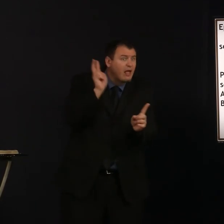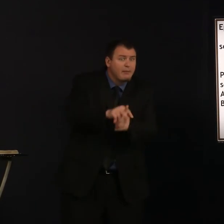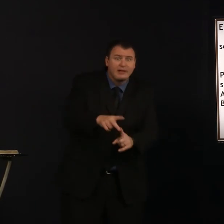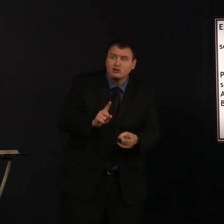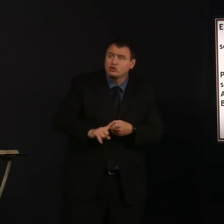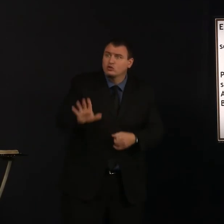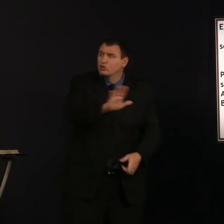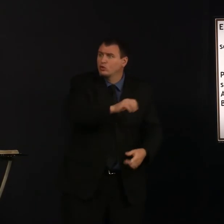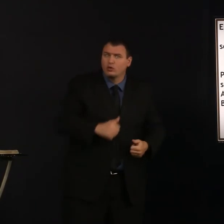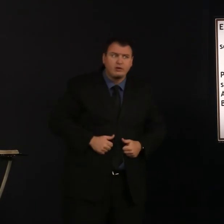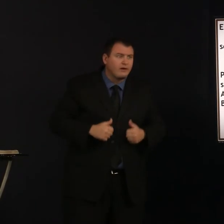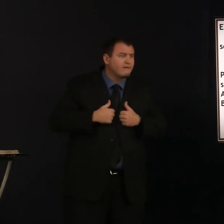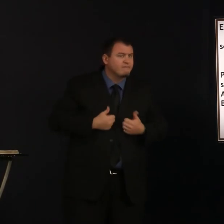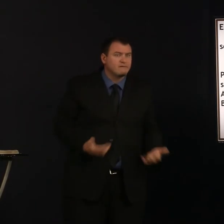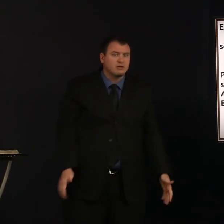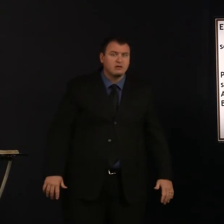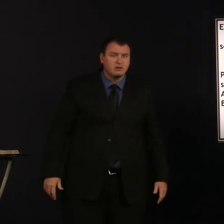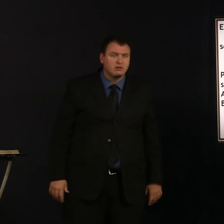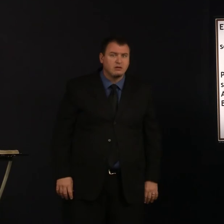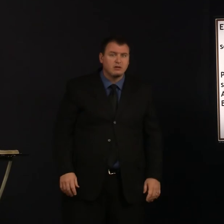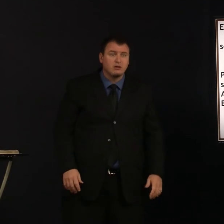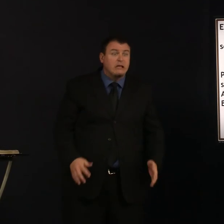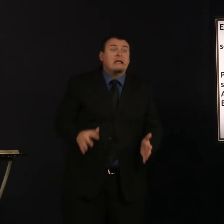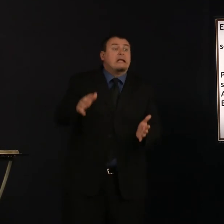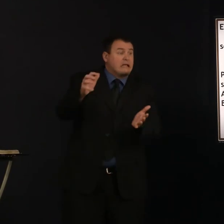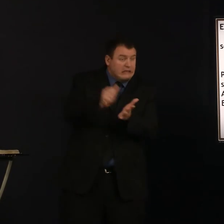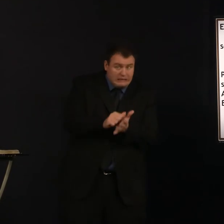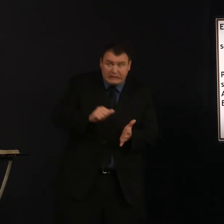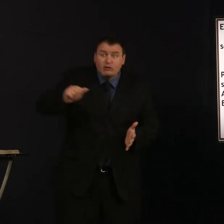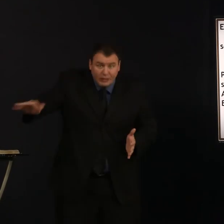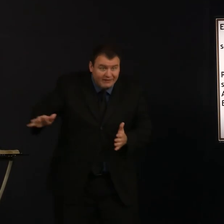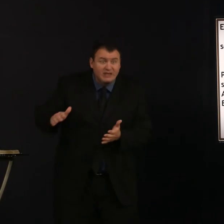It's very simple to apply this to your life.